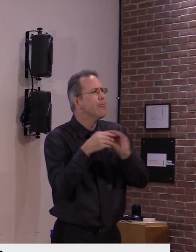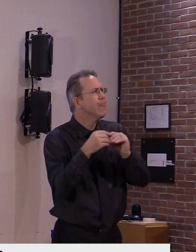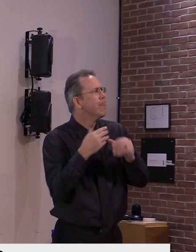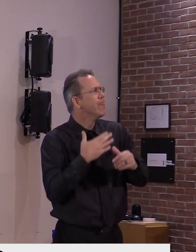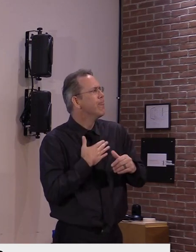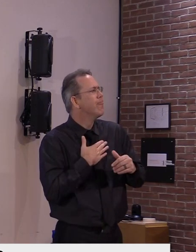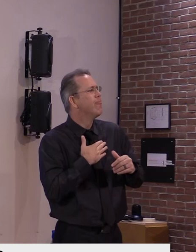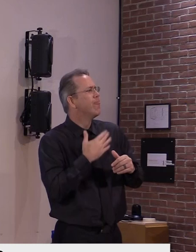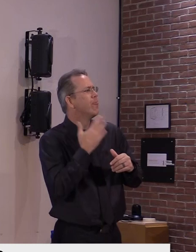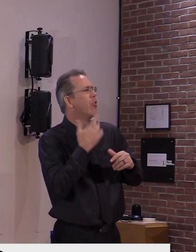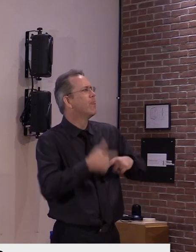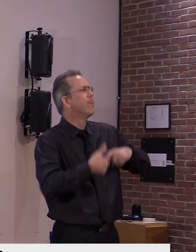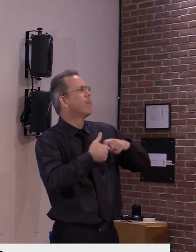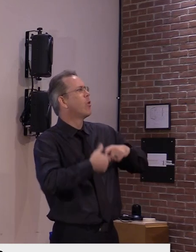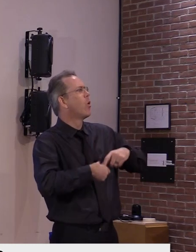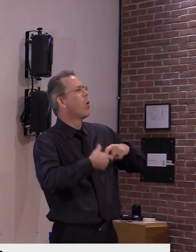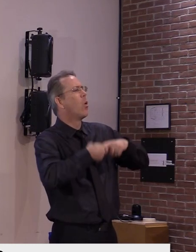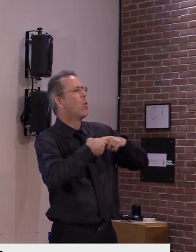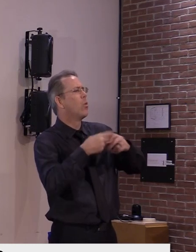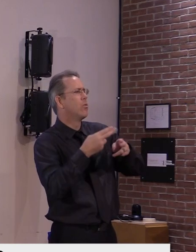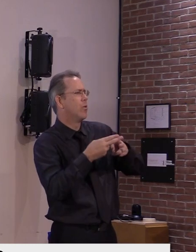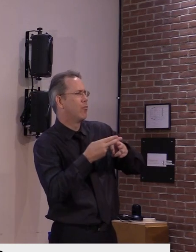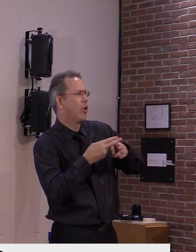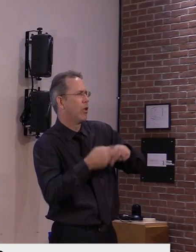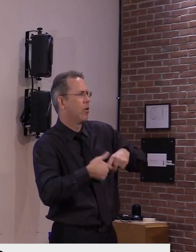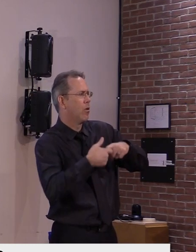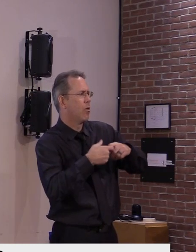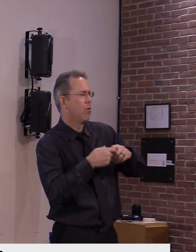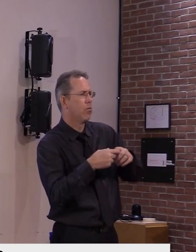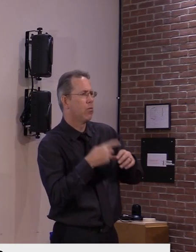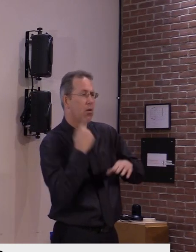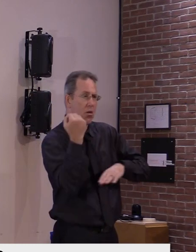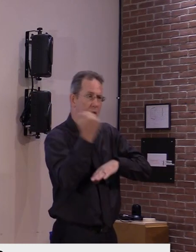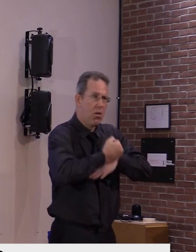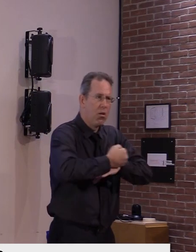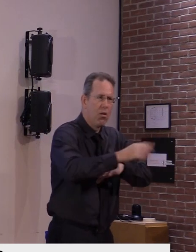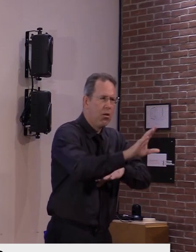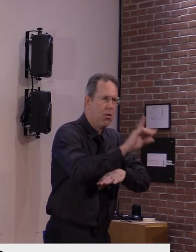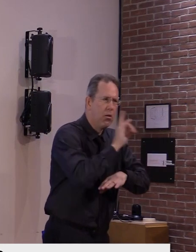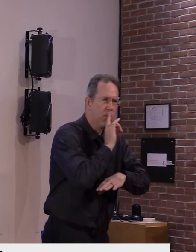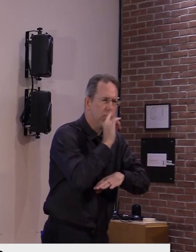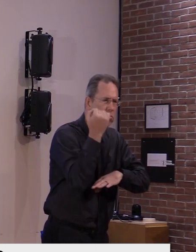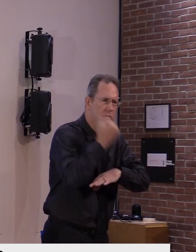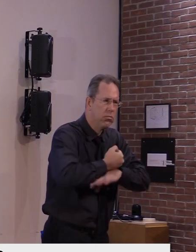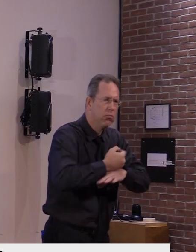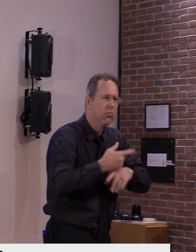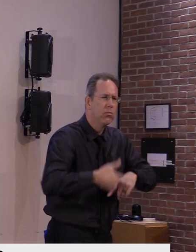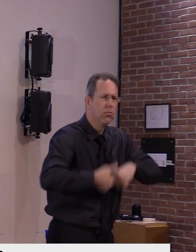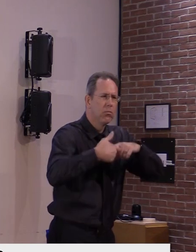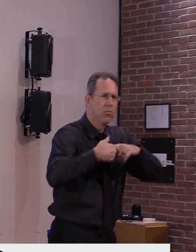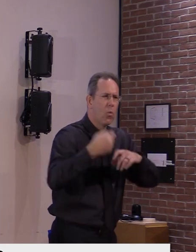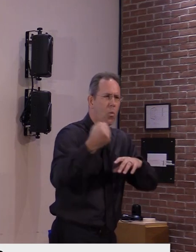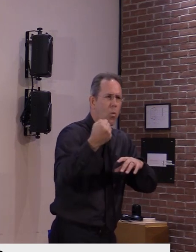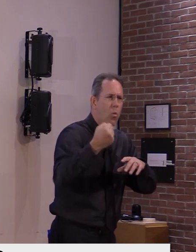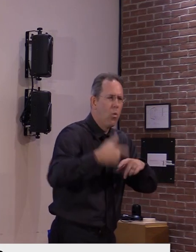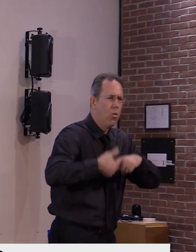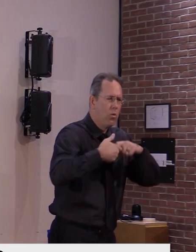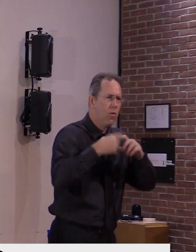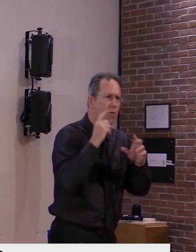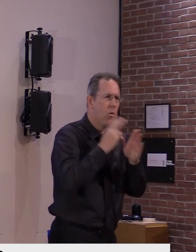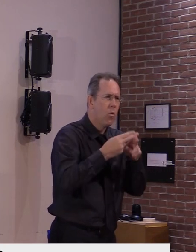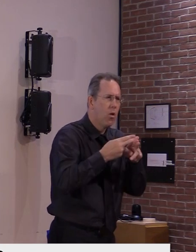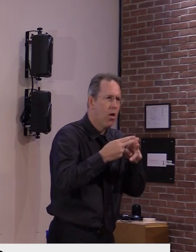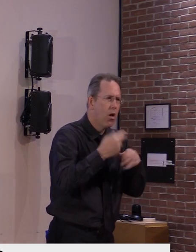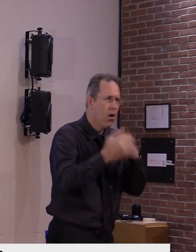coming. They're going to be reopening at some point in time. And I'm hopeful that we'll see some action from Congress